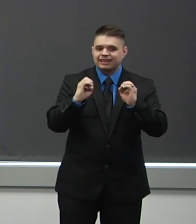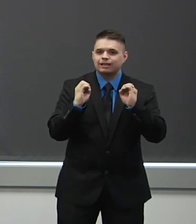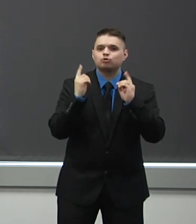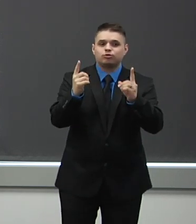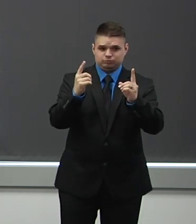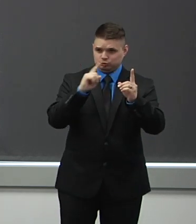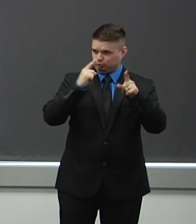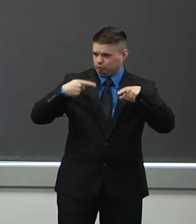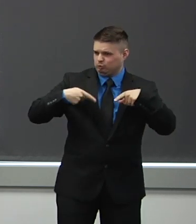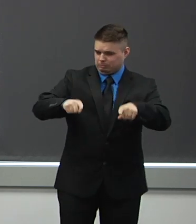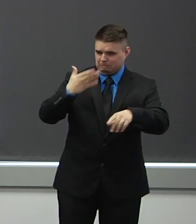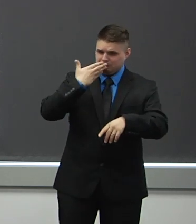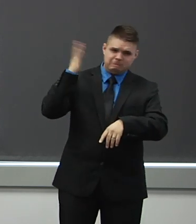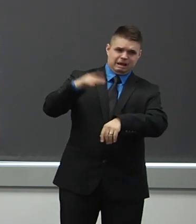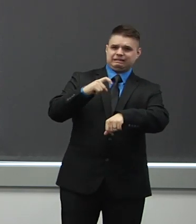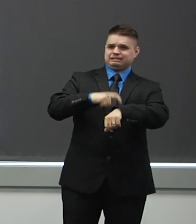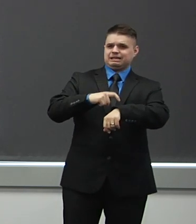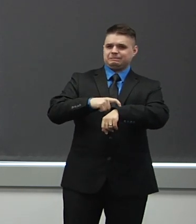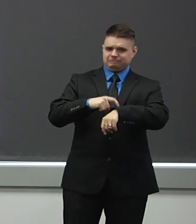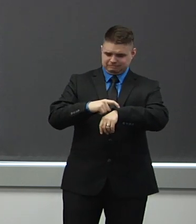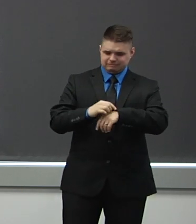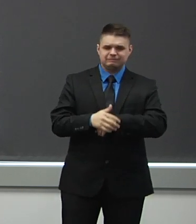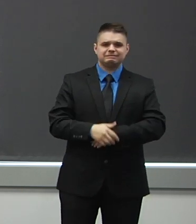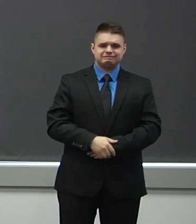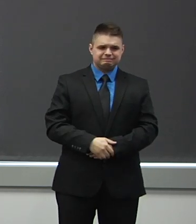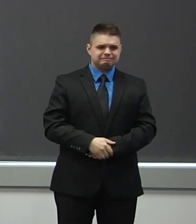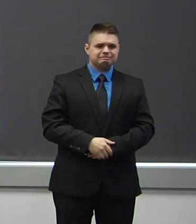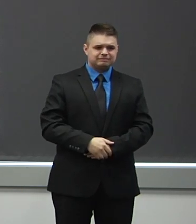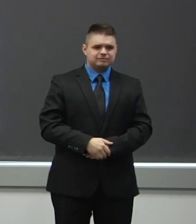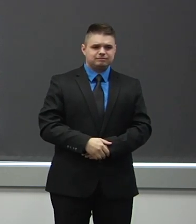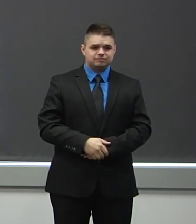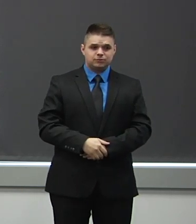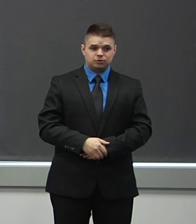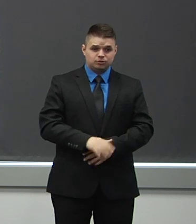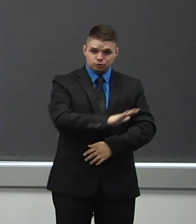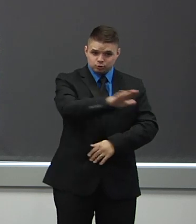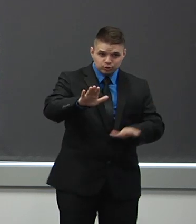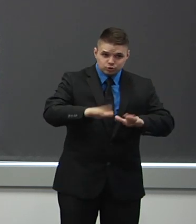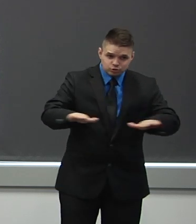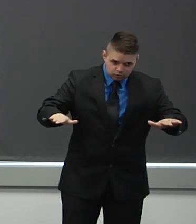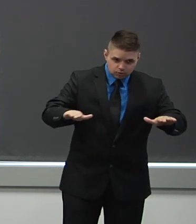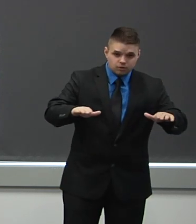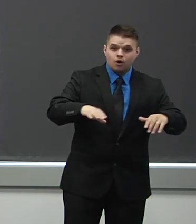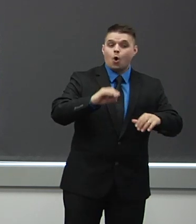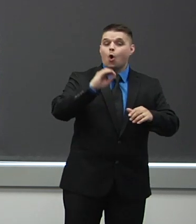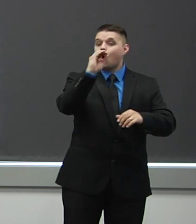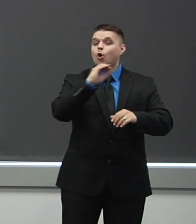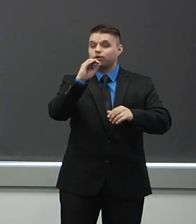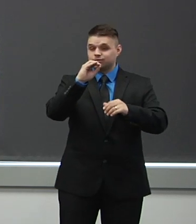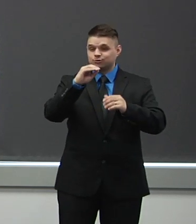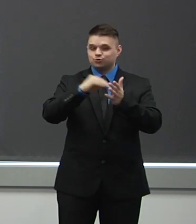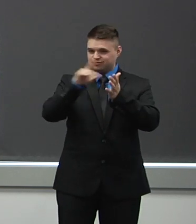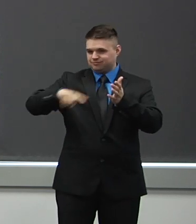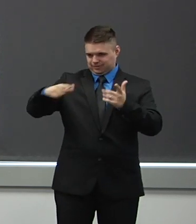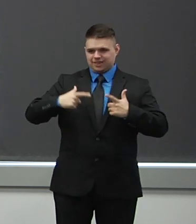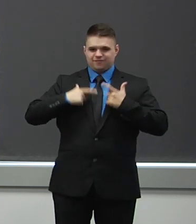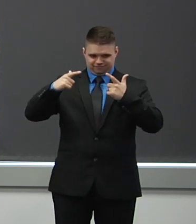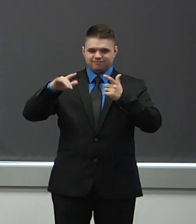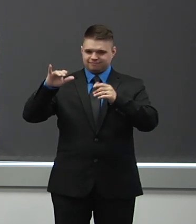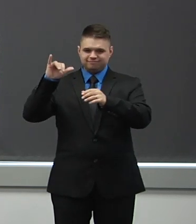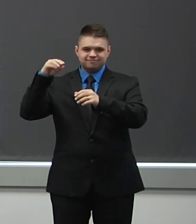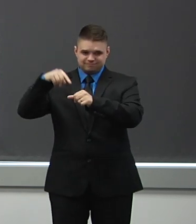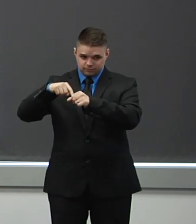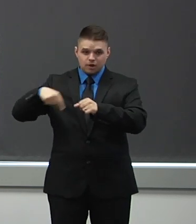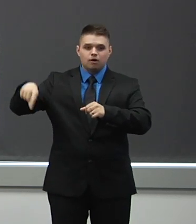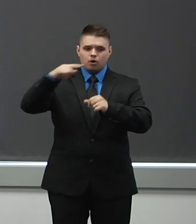times. We have your kids and all Oregon students at the forefront of every decision that we make